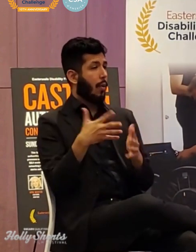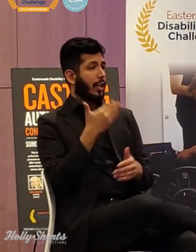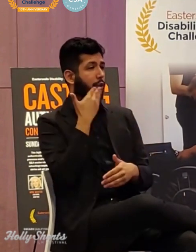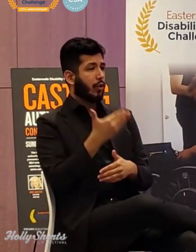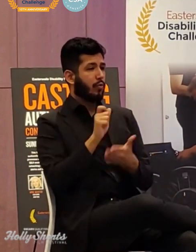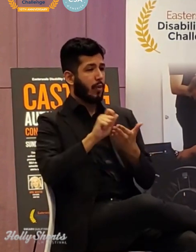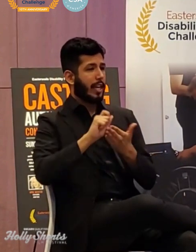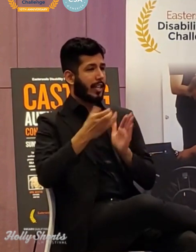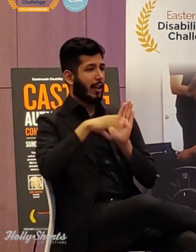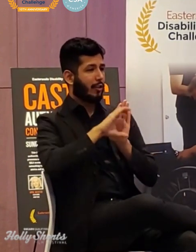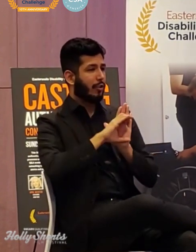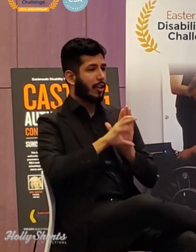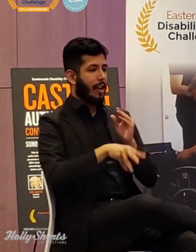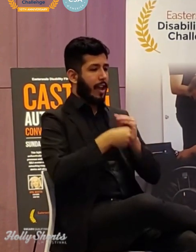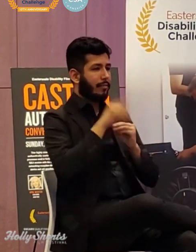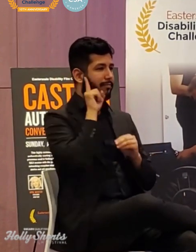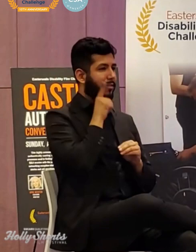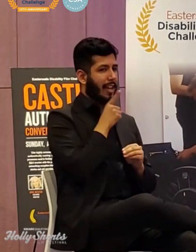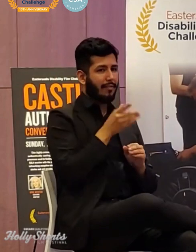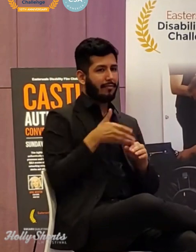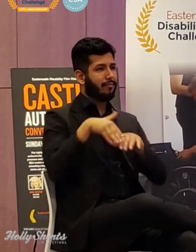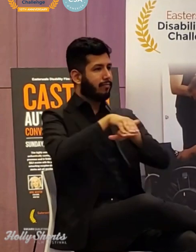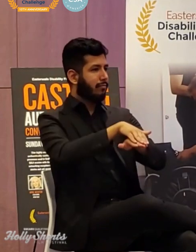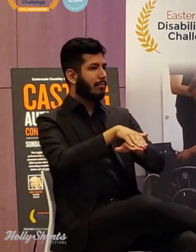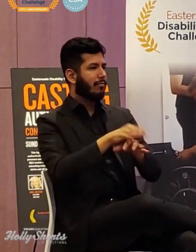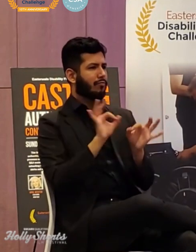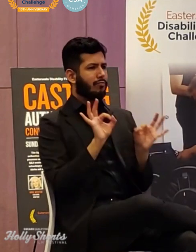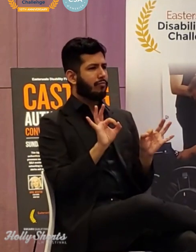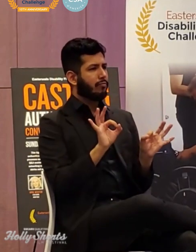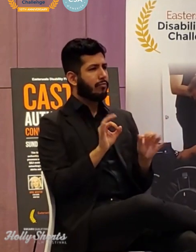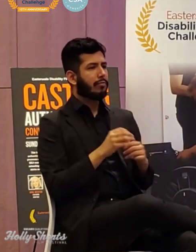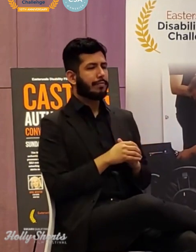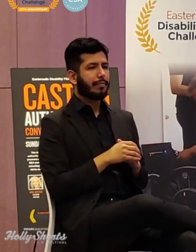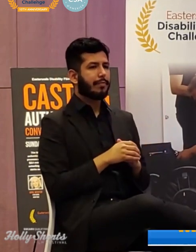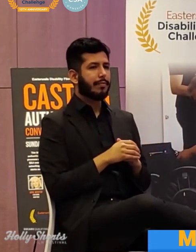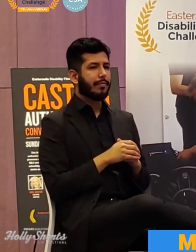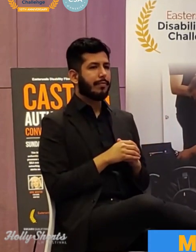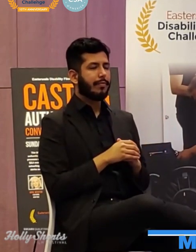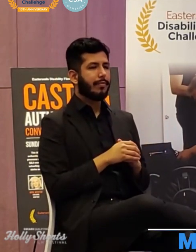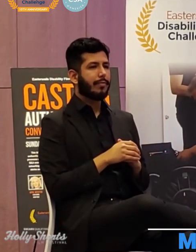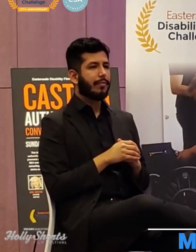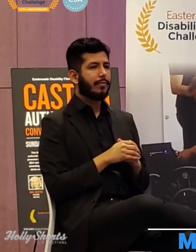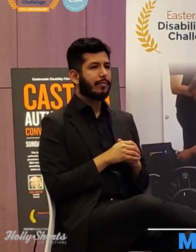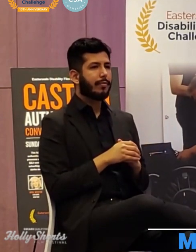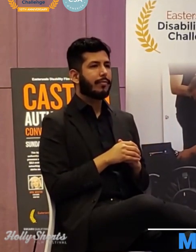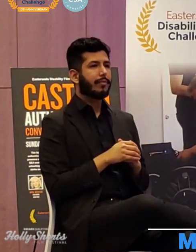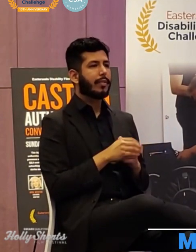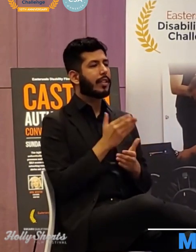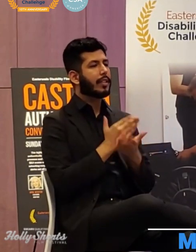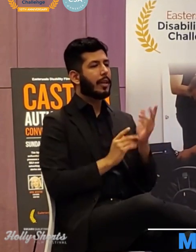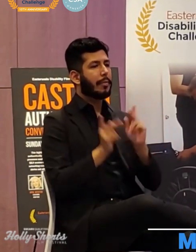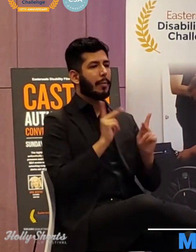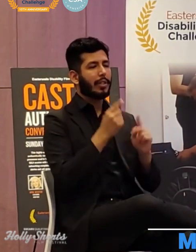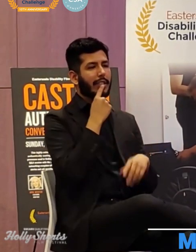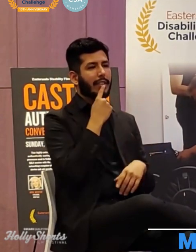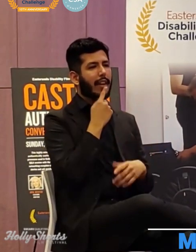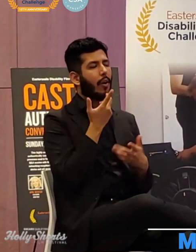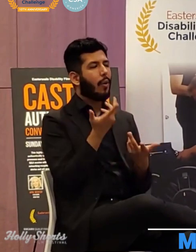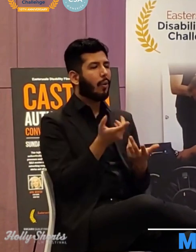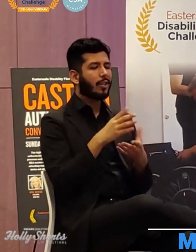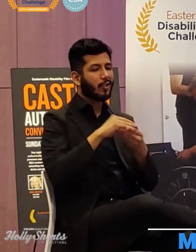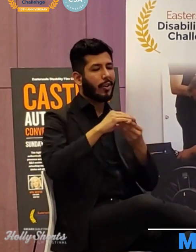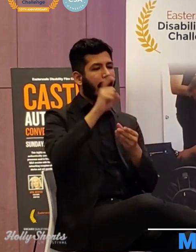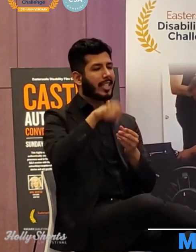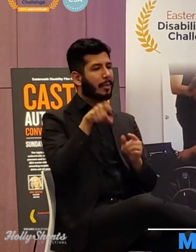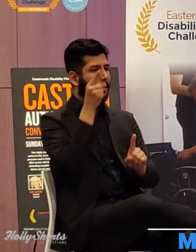of experience. And I think we're starting to see now that this is not, there is an idea that, oh, unless the story's really about that, I don't